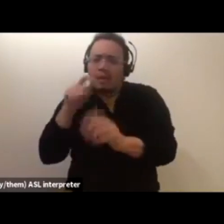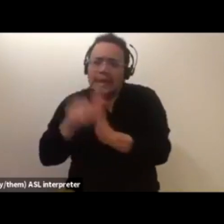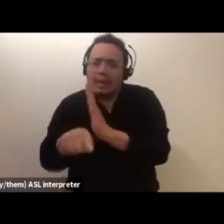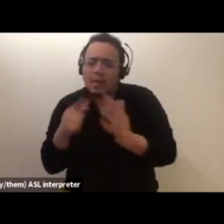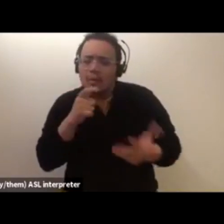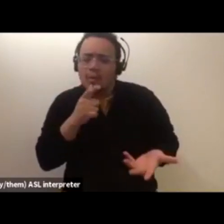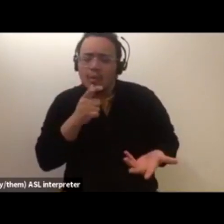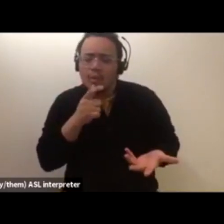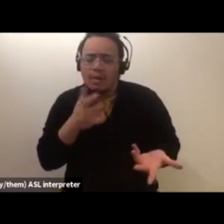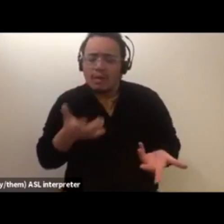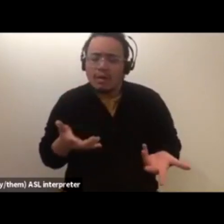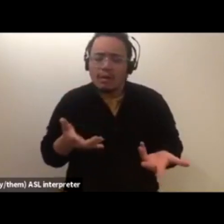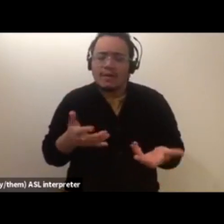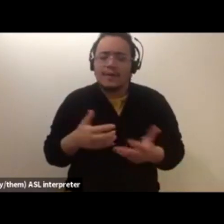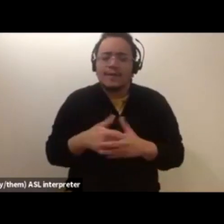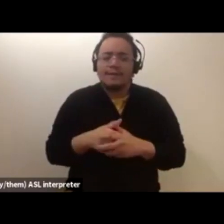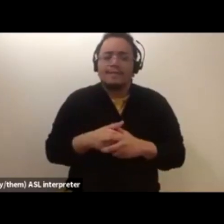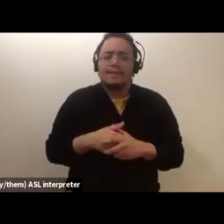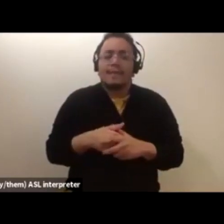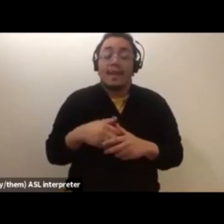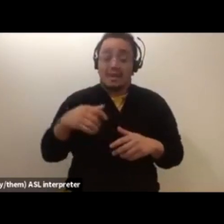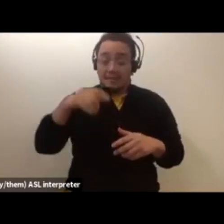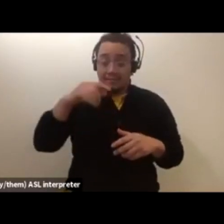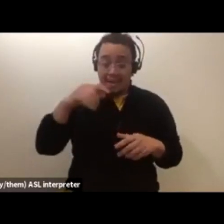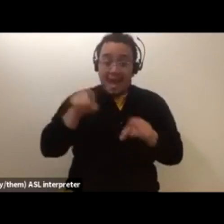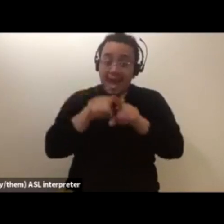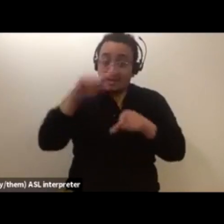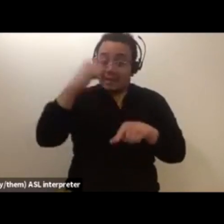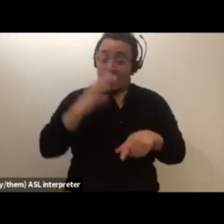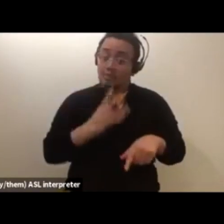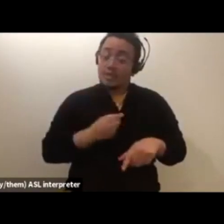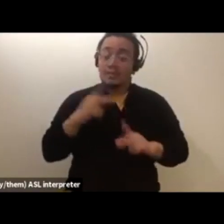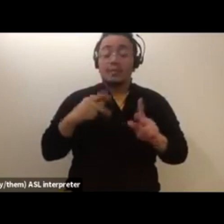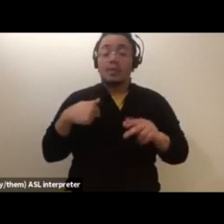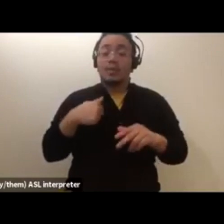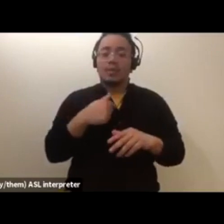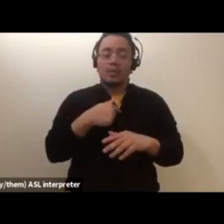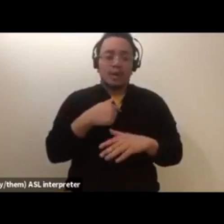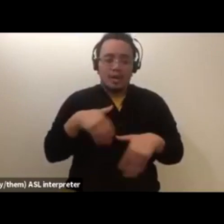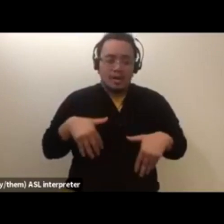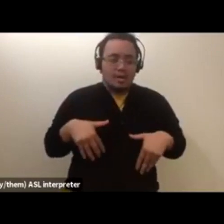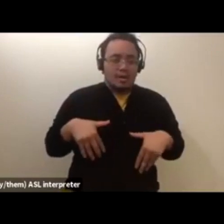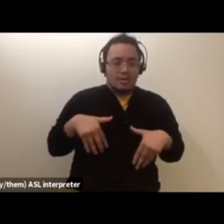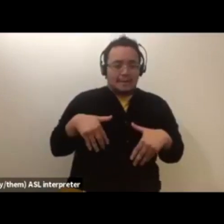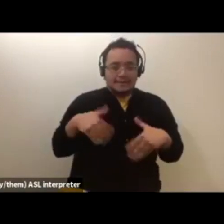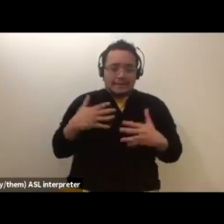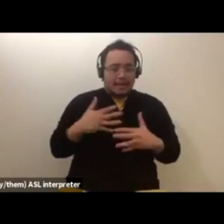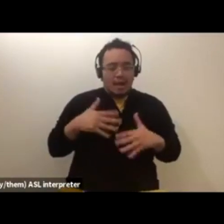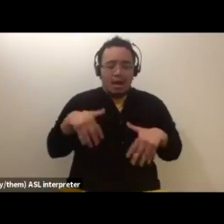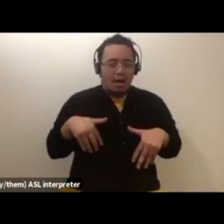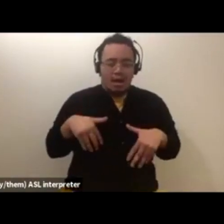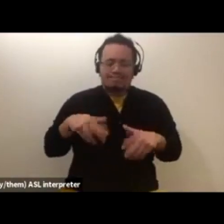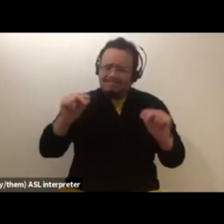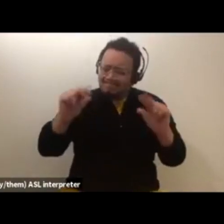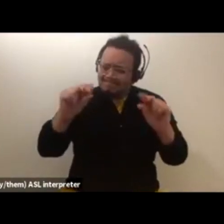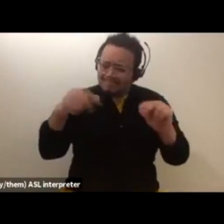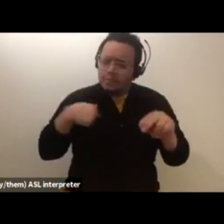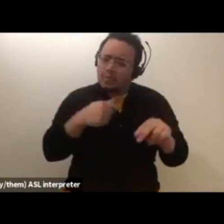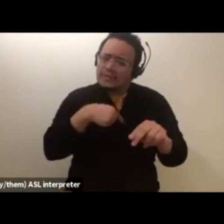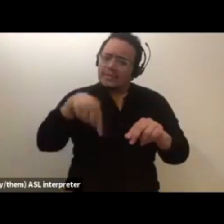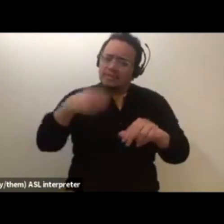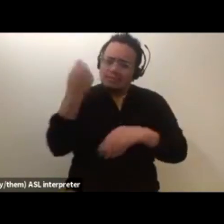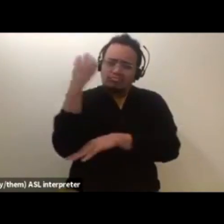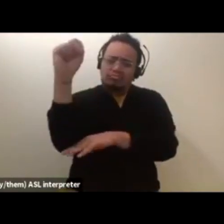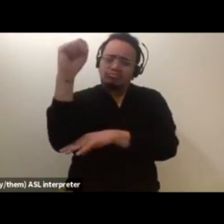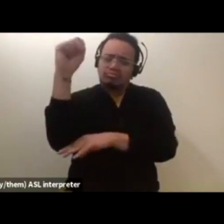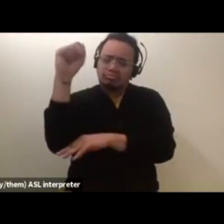leader, we should be silenced about this either. I think at this point, we really need to rally together. And if it comes down to protesting and doing the